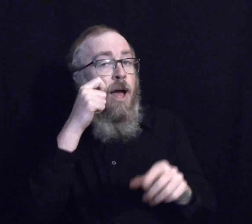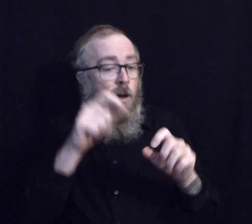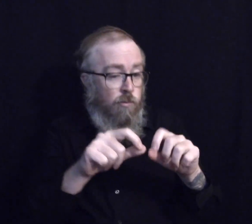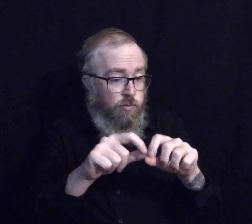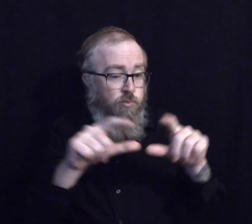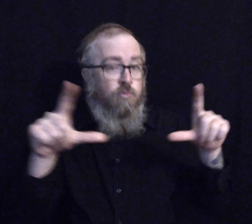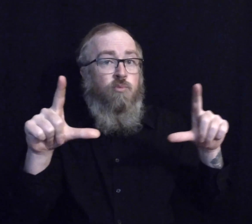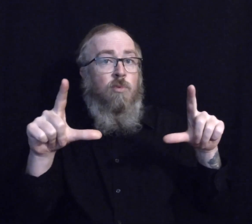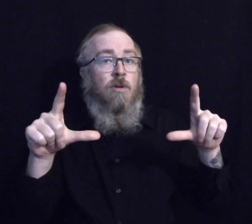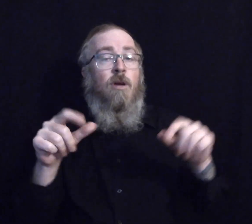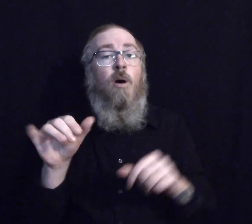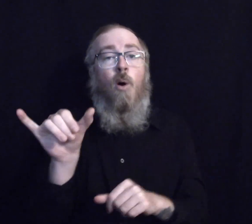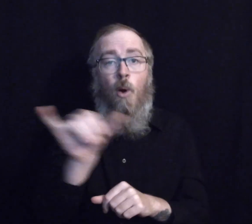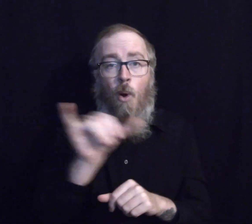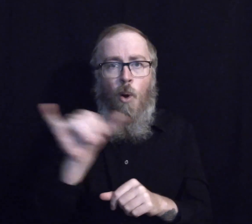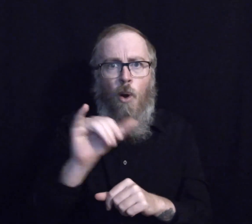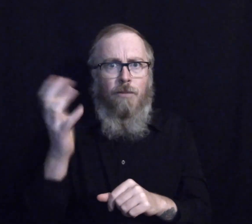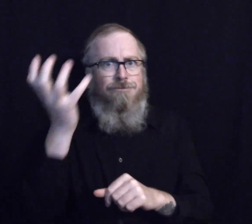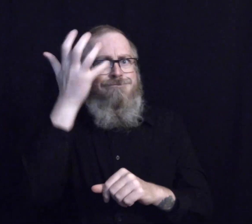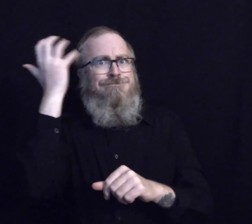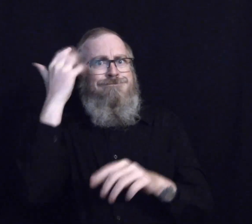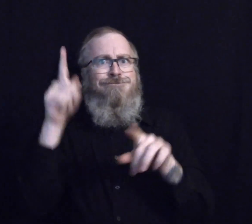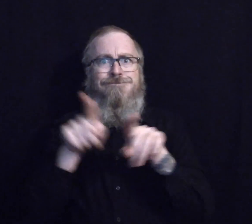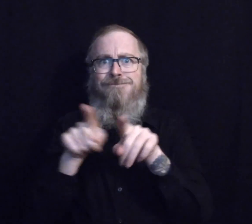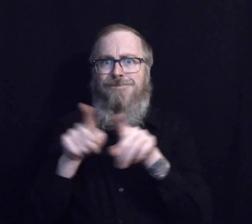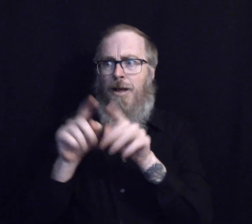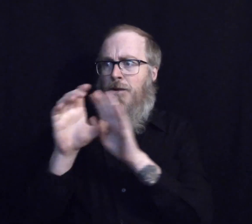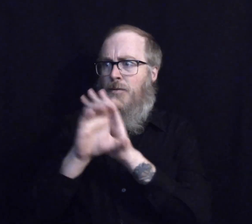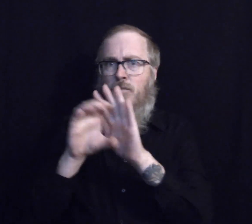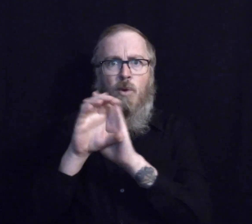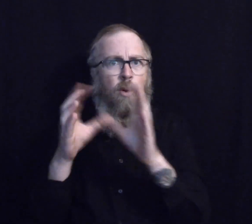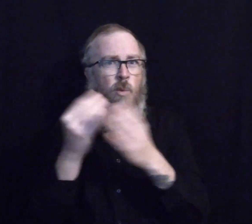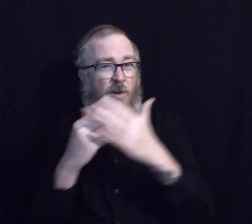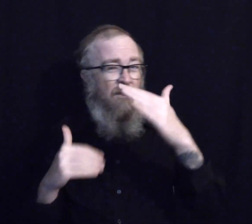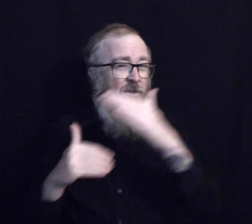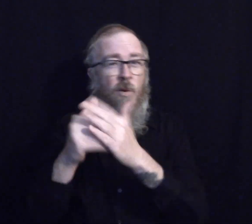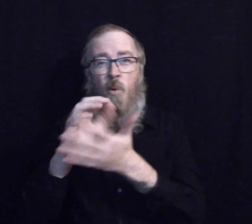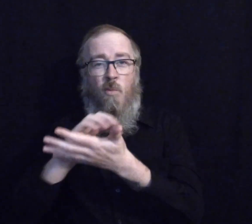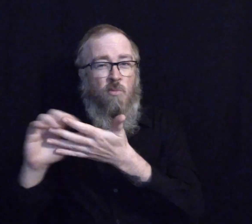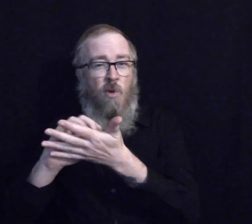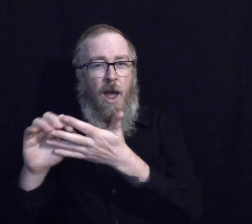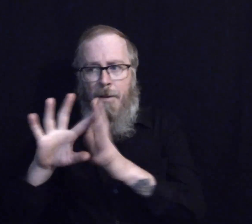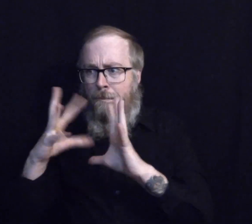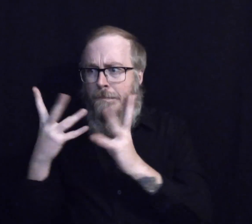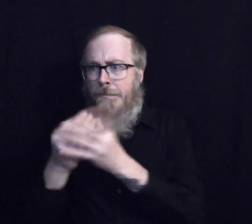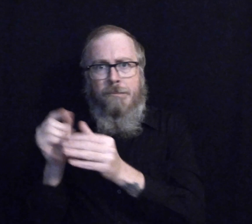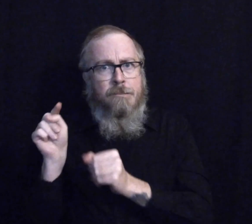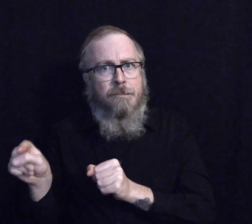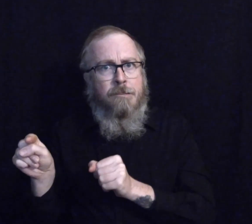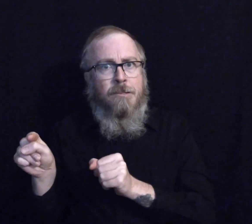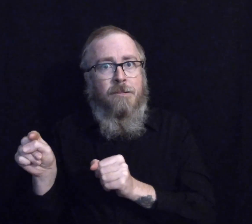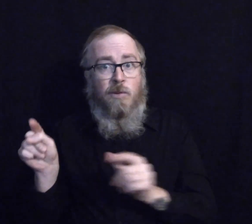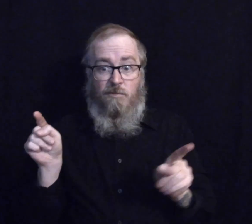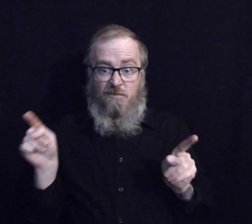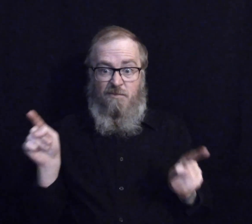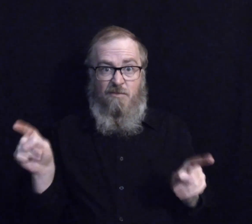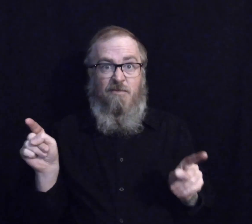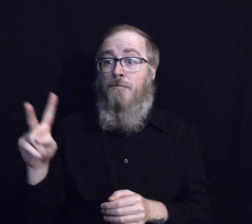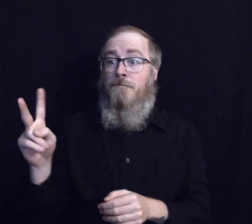magnifying glass right through to sophisticated technology like a self-contained Braille computer. Both of